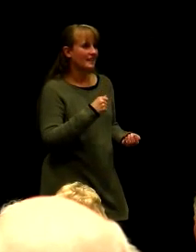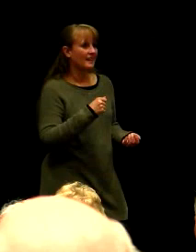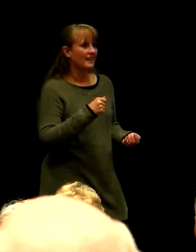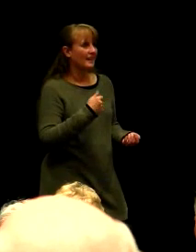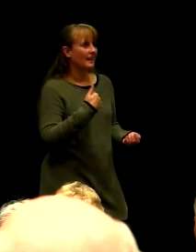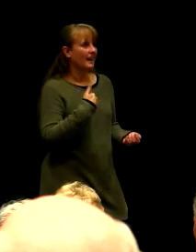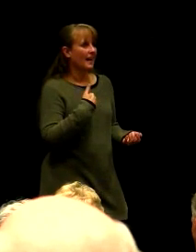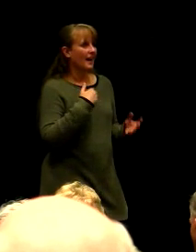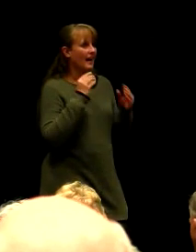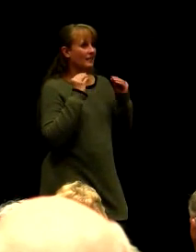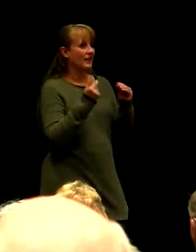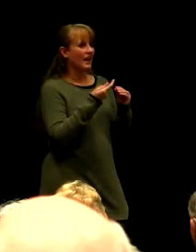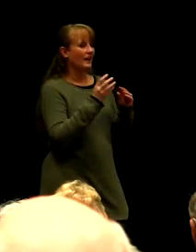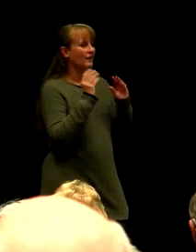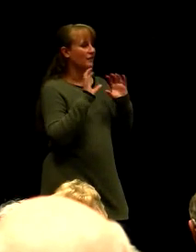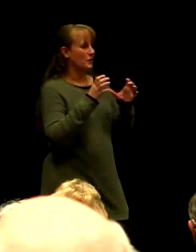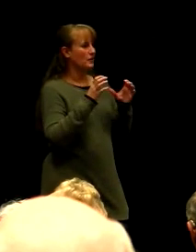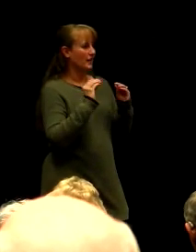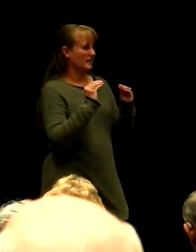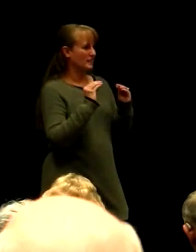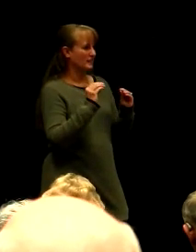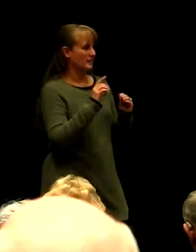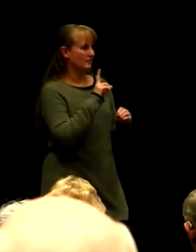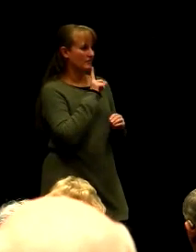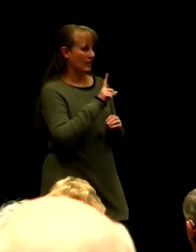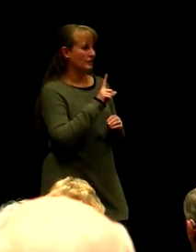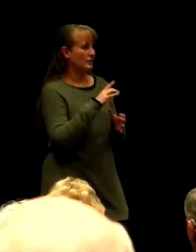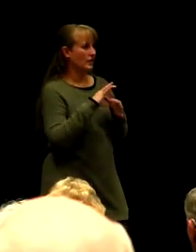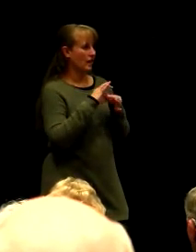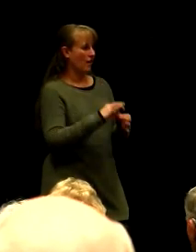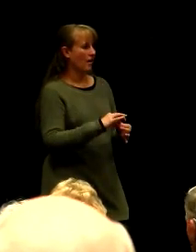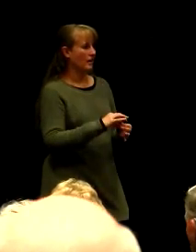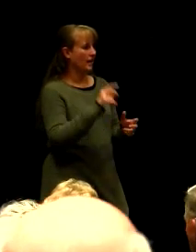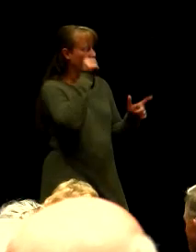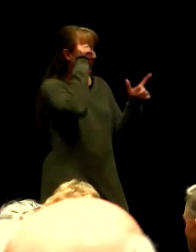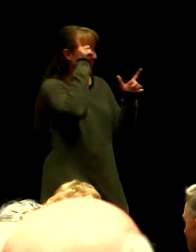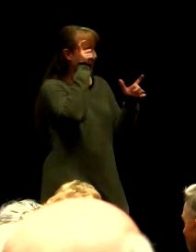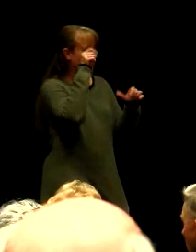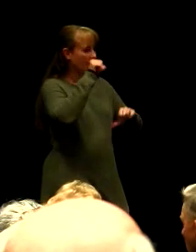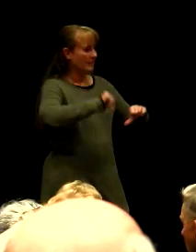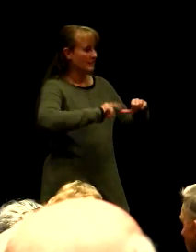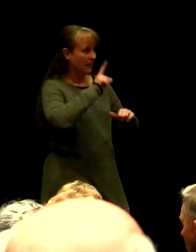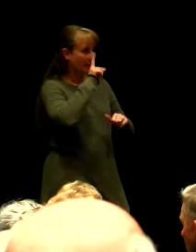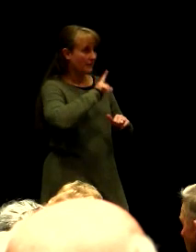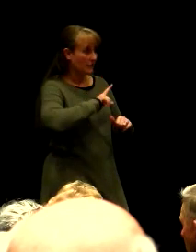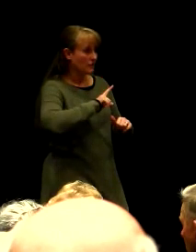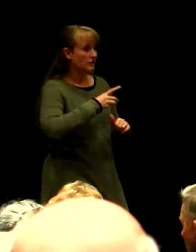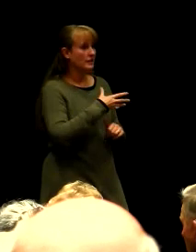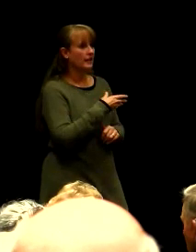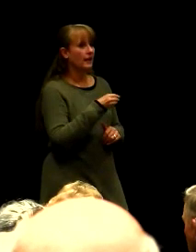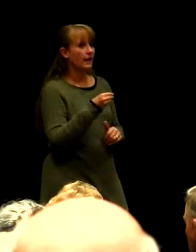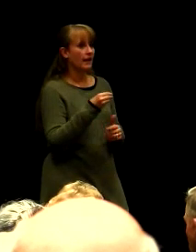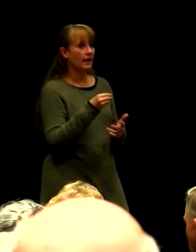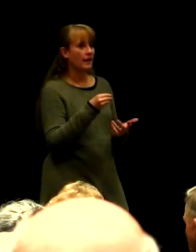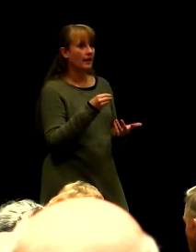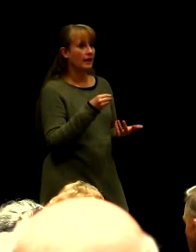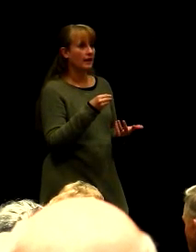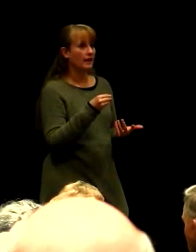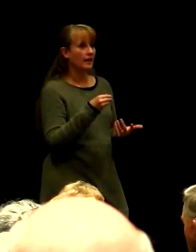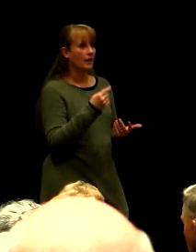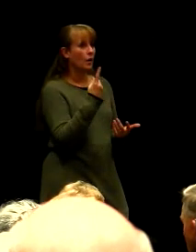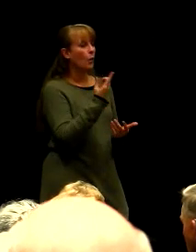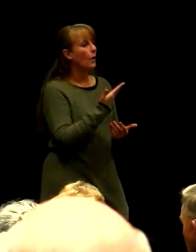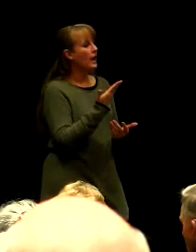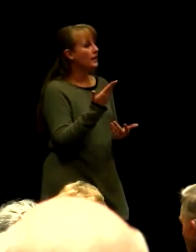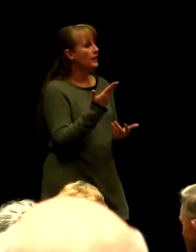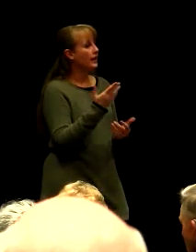I've taught a few classes actually on the alien in science fiction, and the one